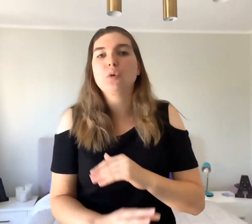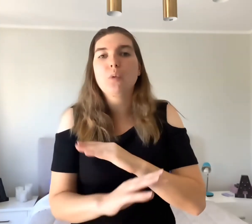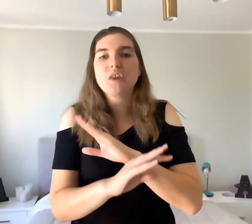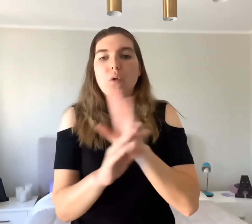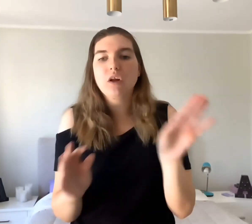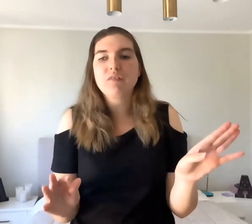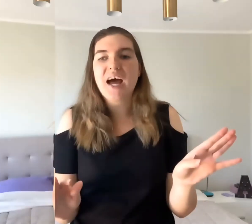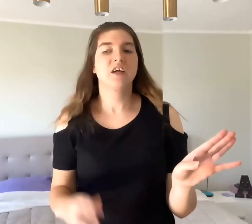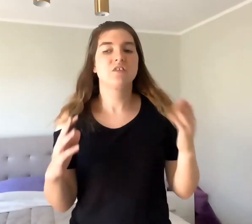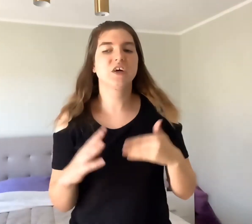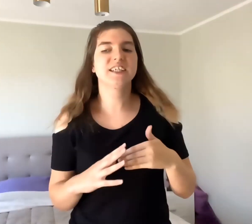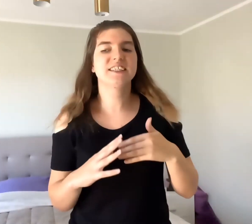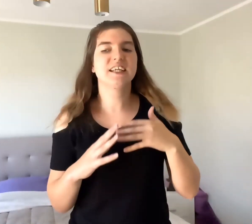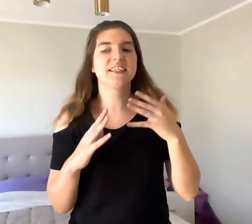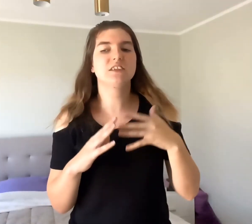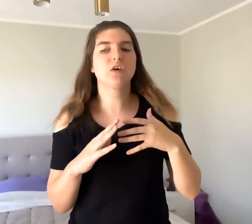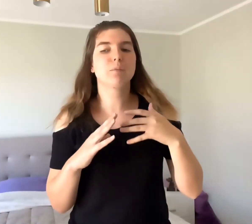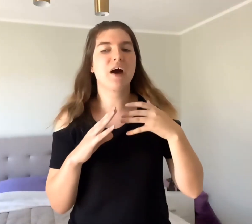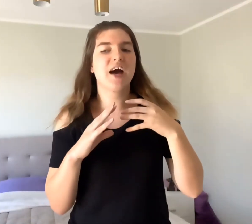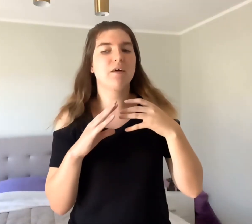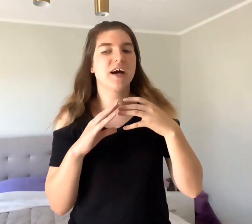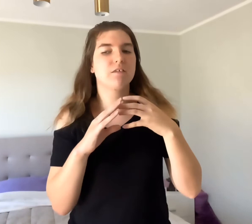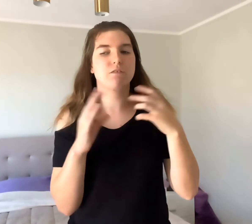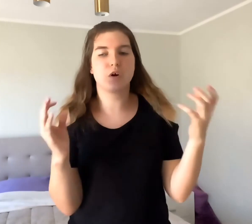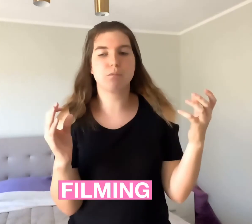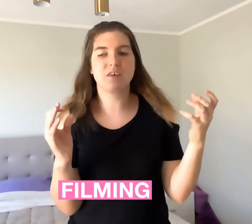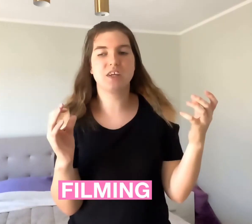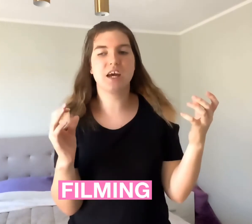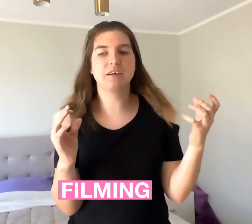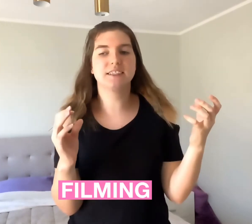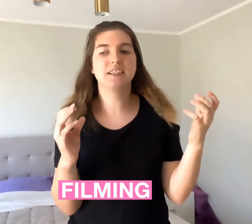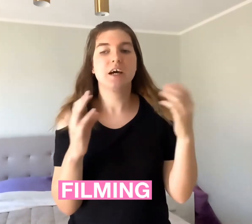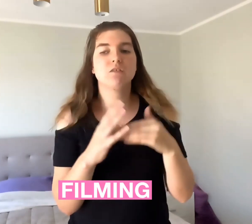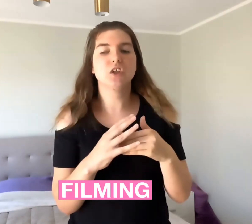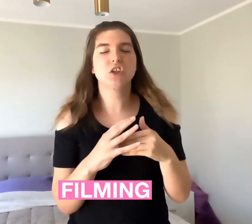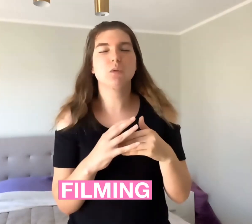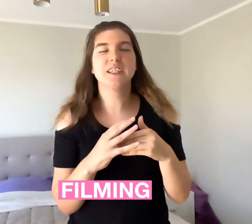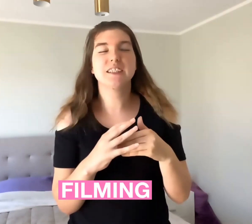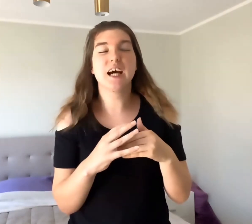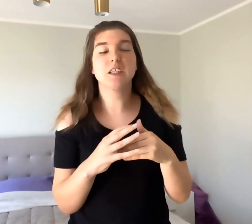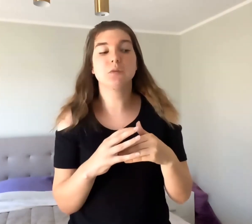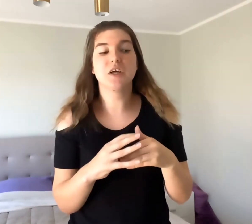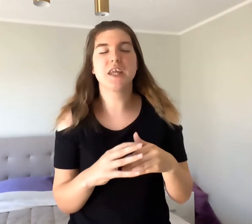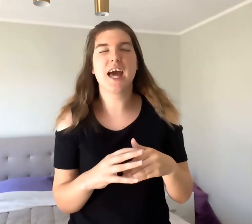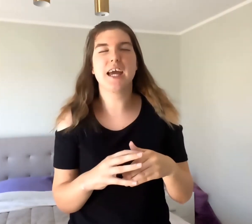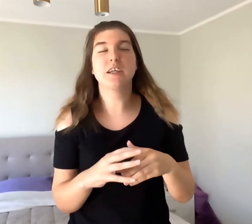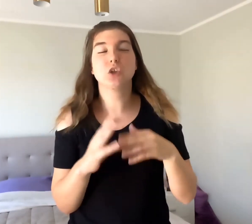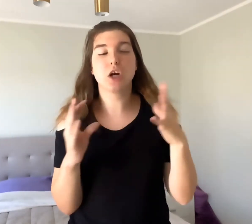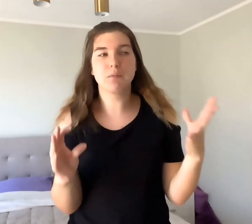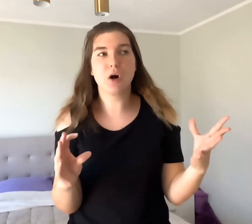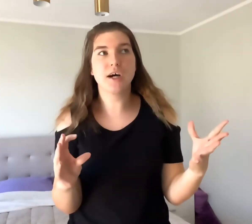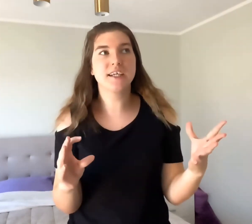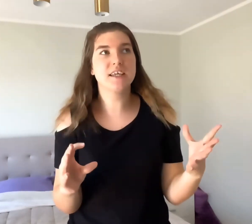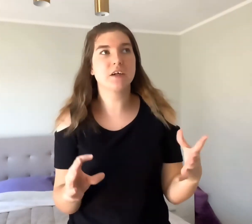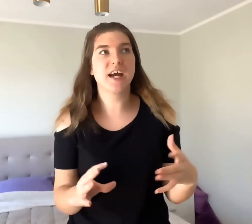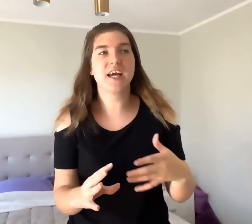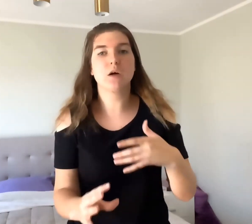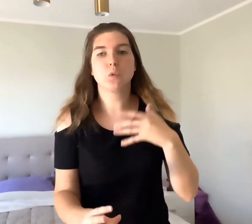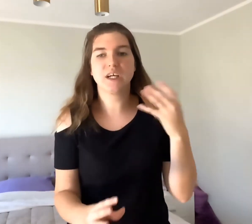with all of that. First, let's talk about how I film my videos. First, you want to start with a tripod, either a ring